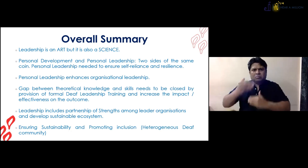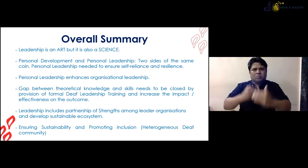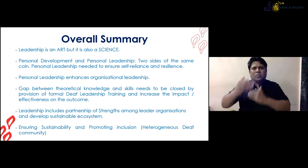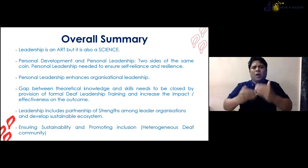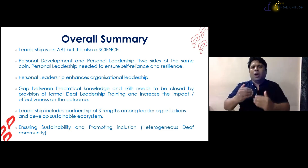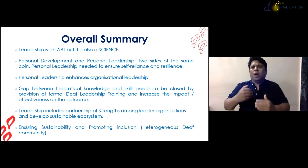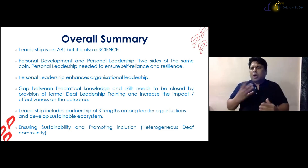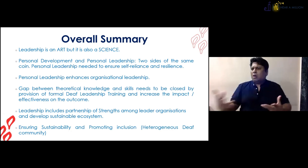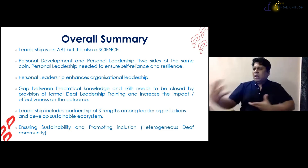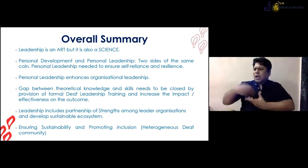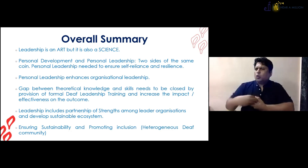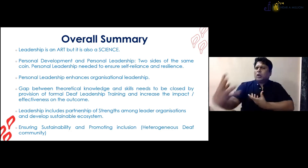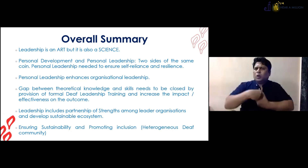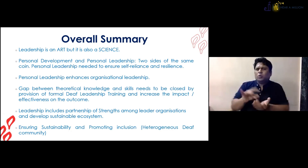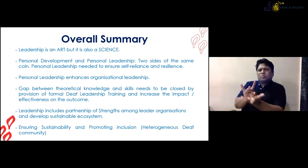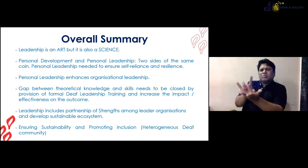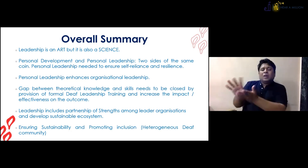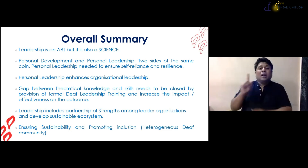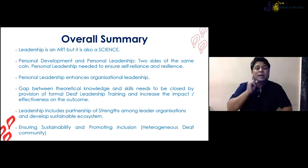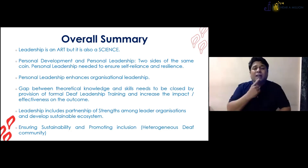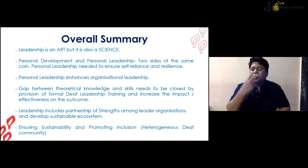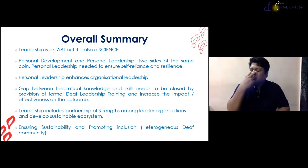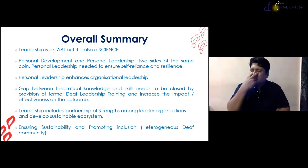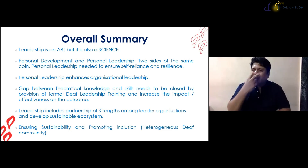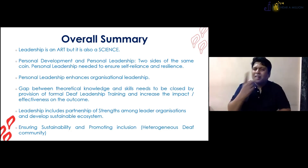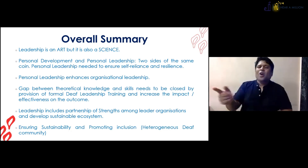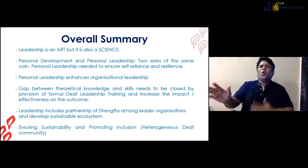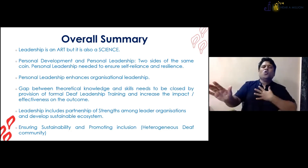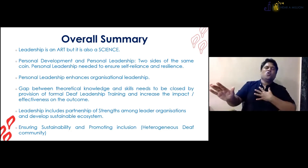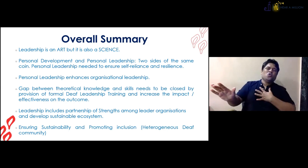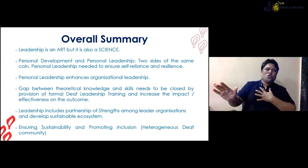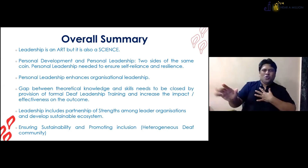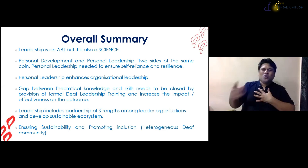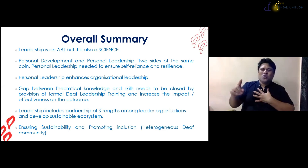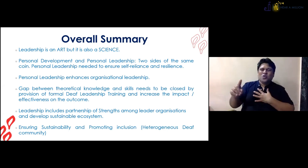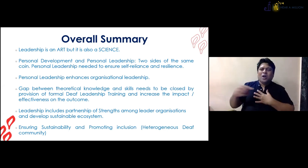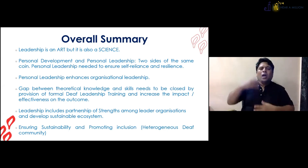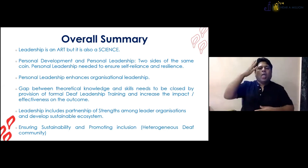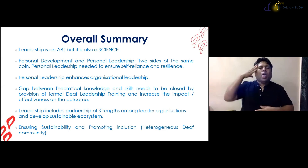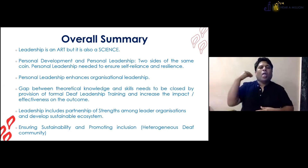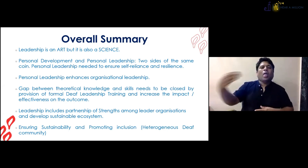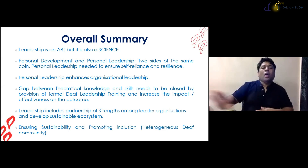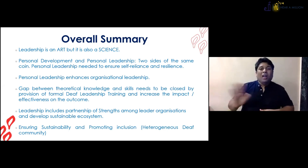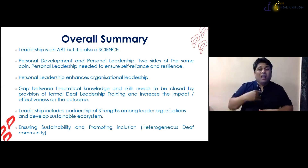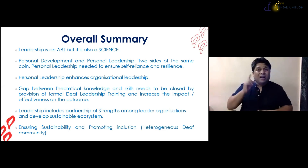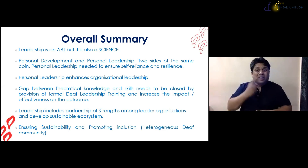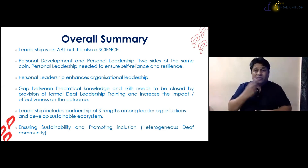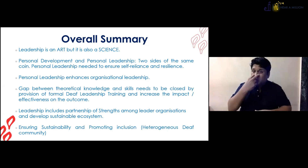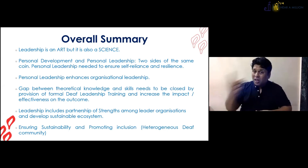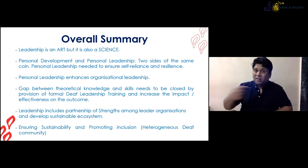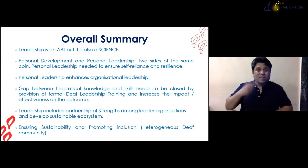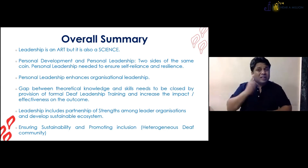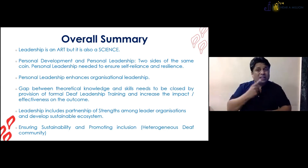ensuring that sustainability and promoting inclusion, heterogeneous deaf community, not just keeping yourself up.